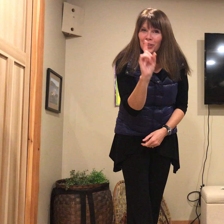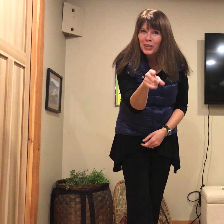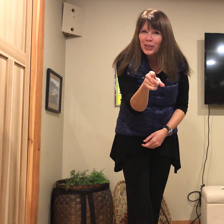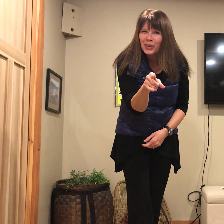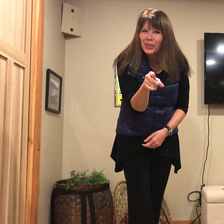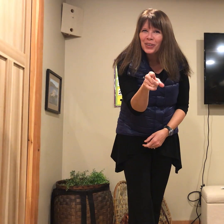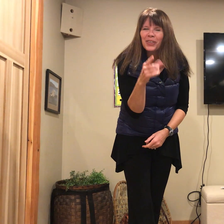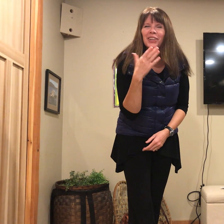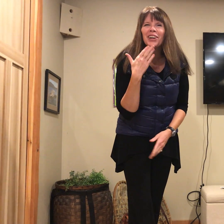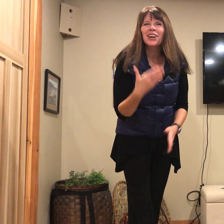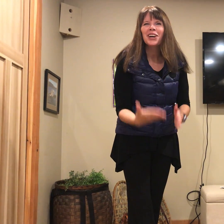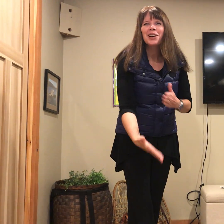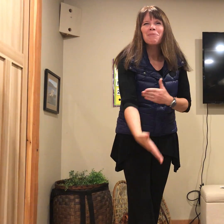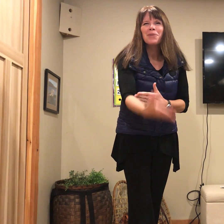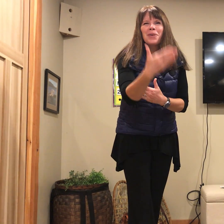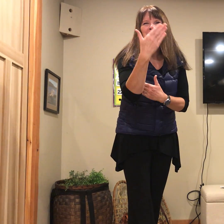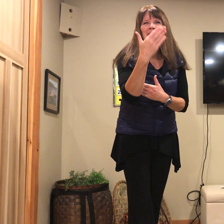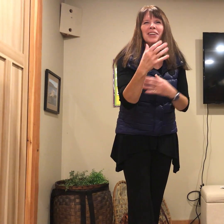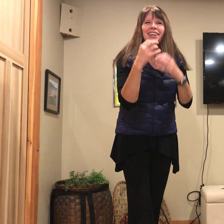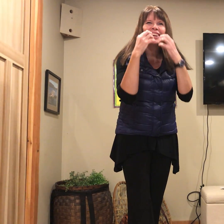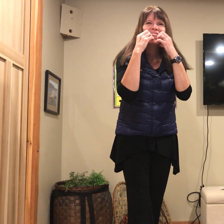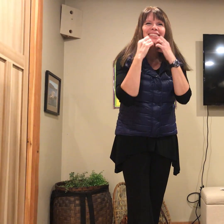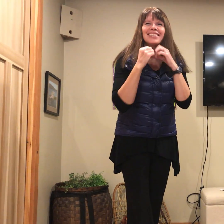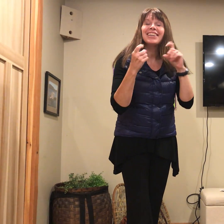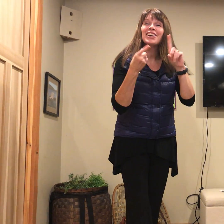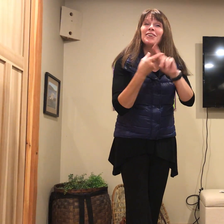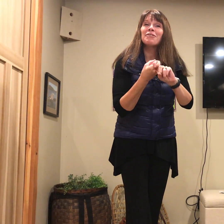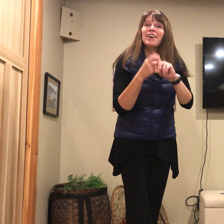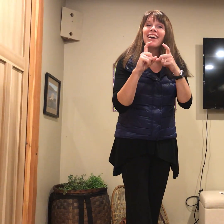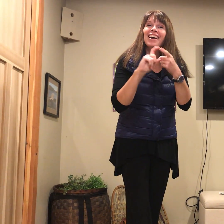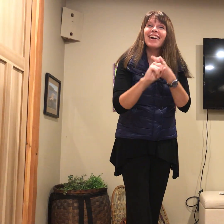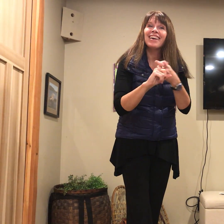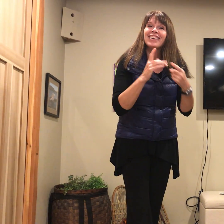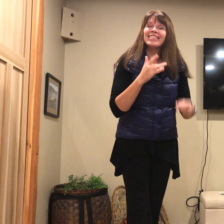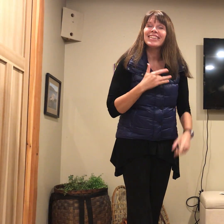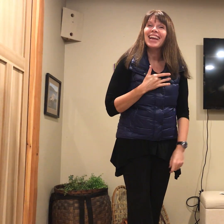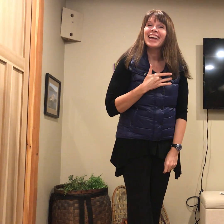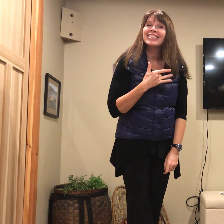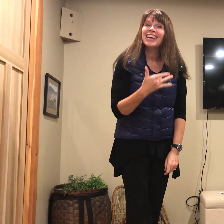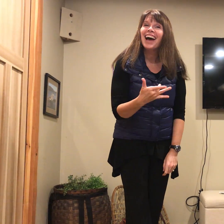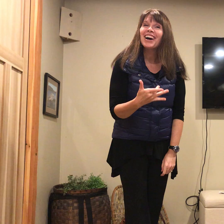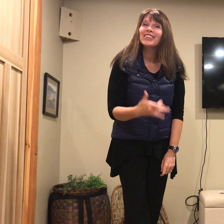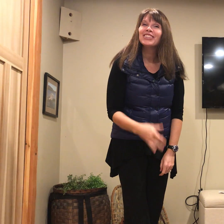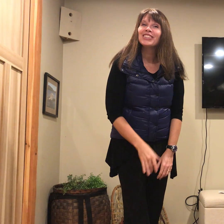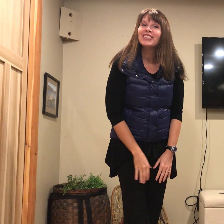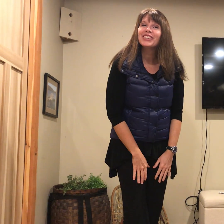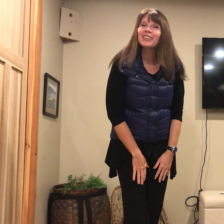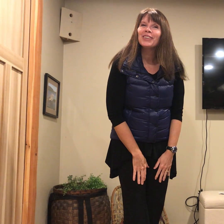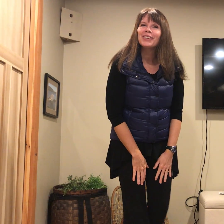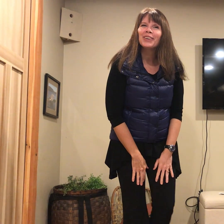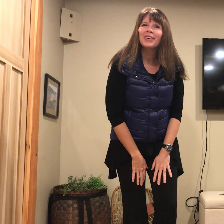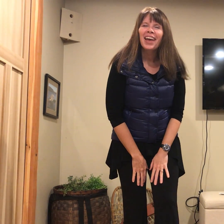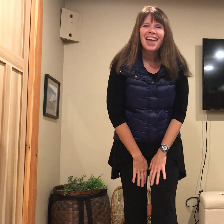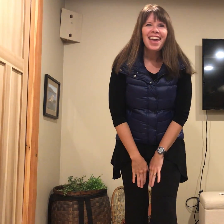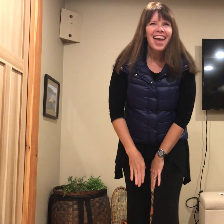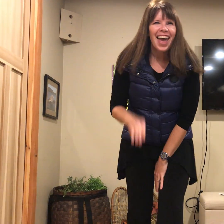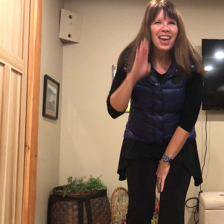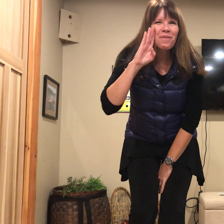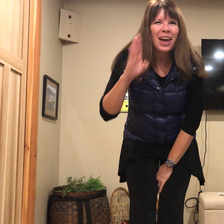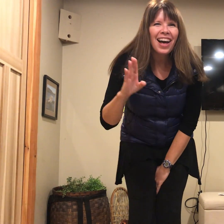you. Good morning, dear friends, and how do you do? Hey, Will,